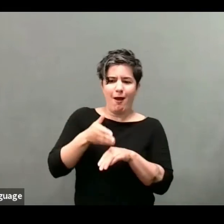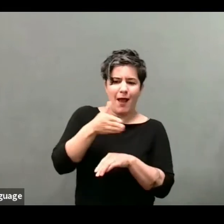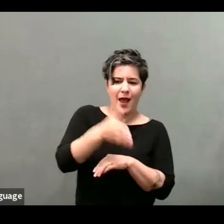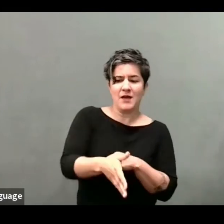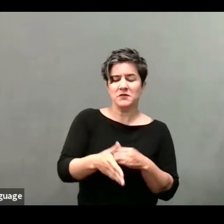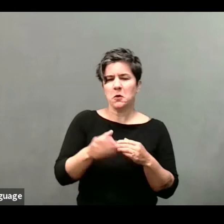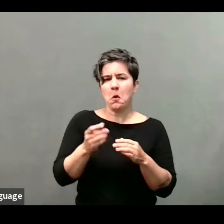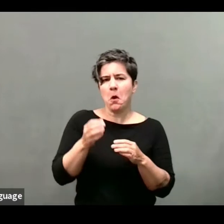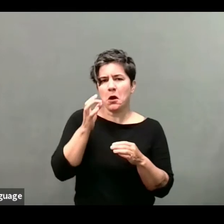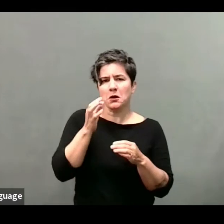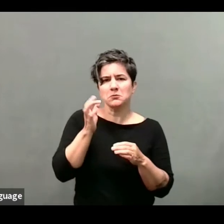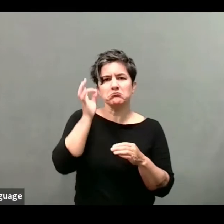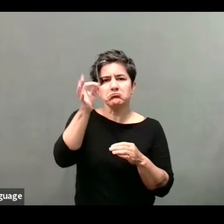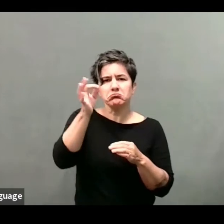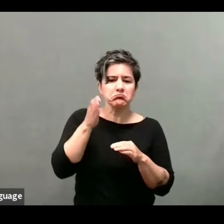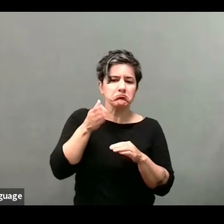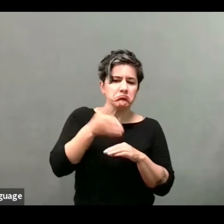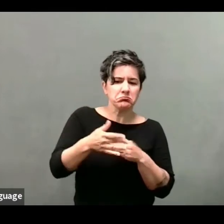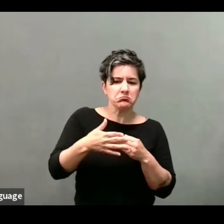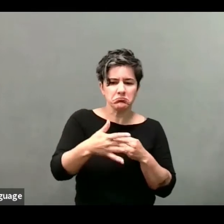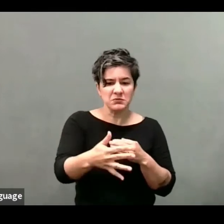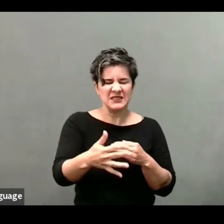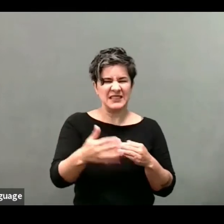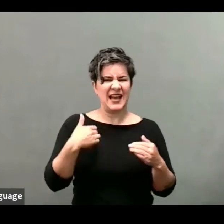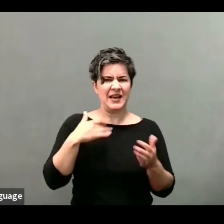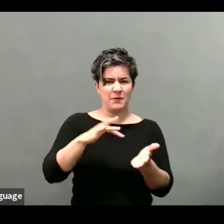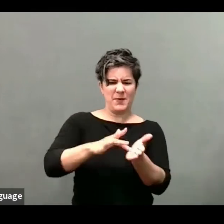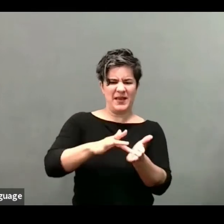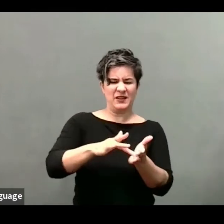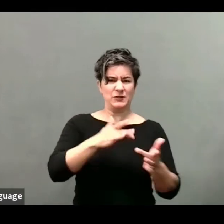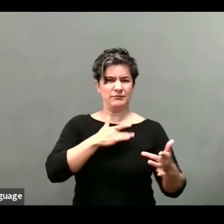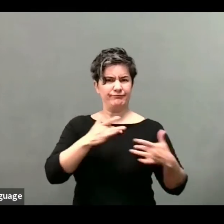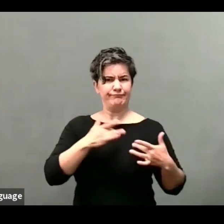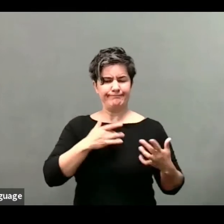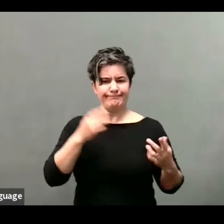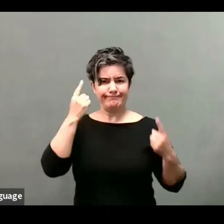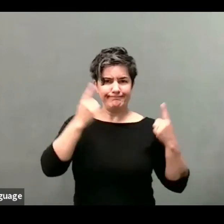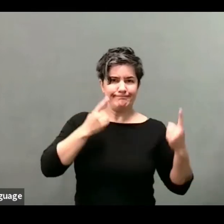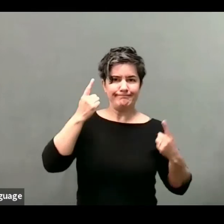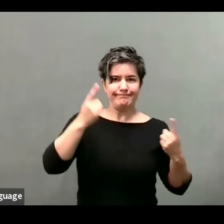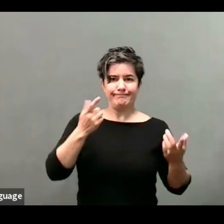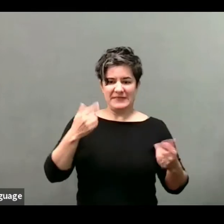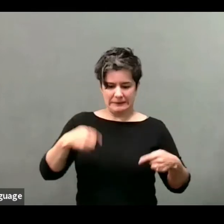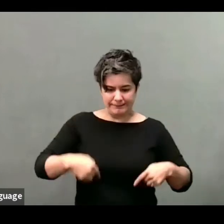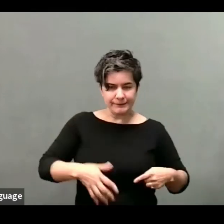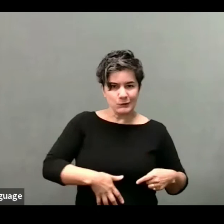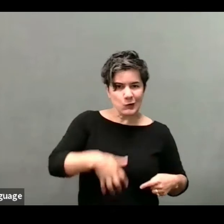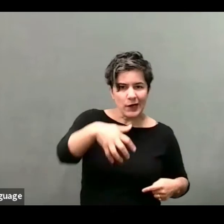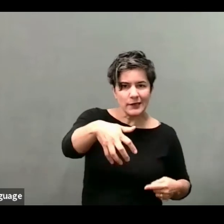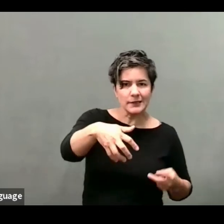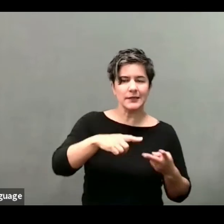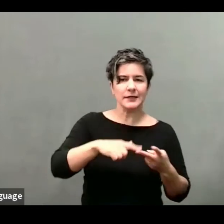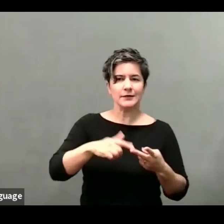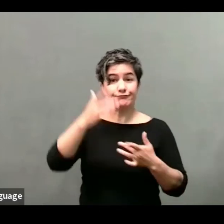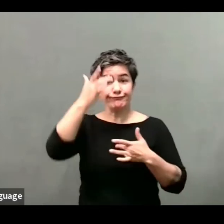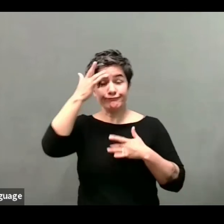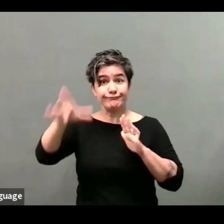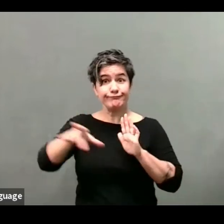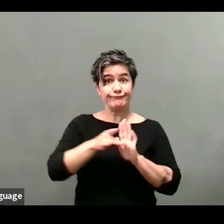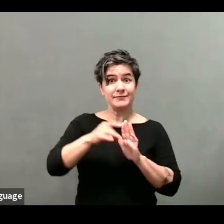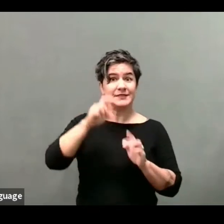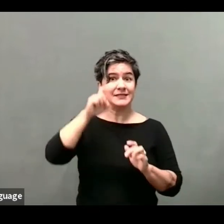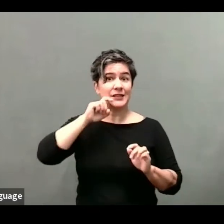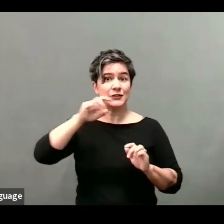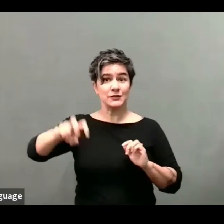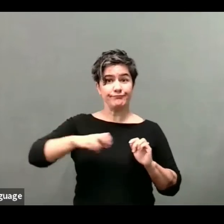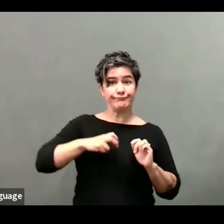or sometime later with medical concerns. Might be a concern about pregnancy or sexually transmitted